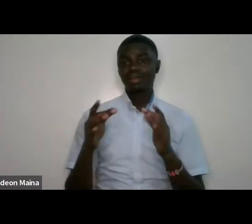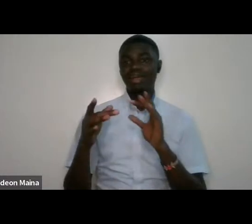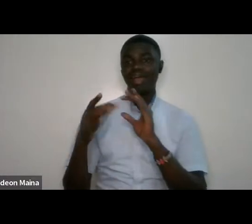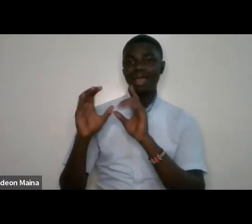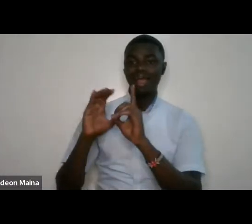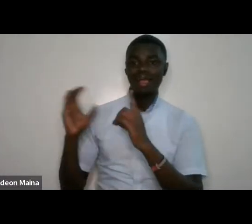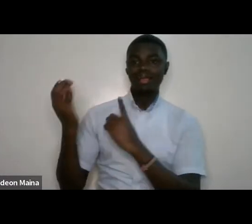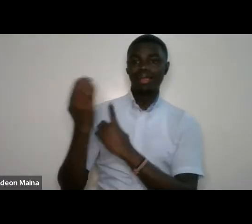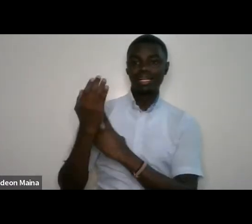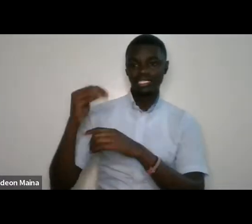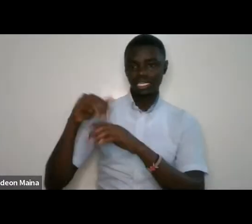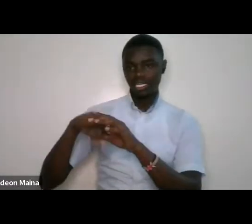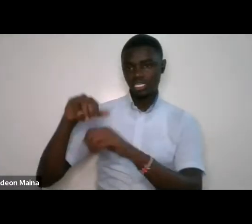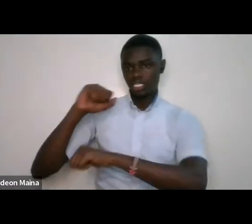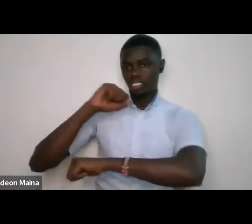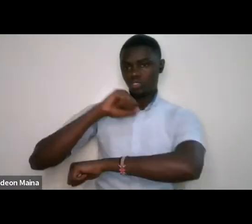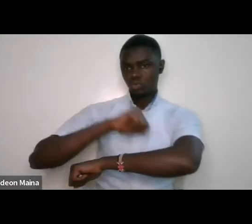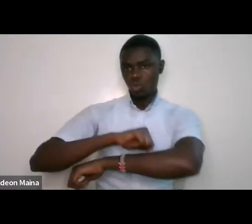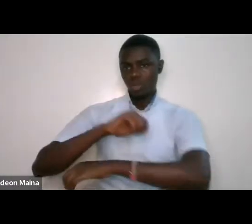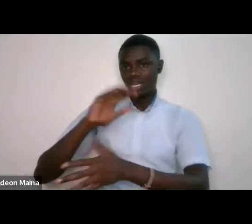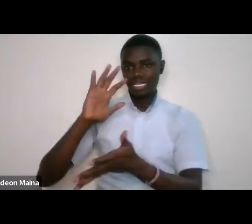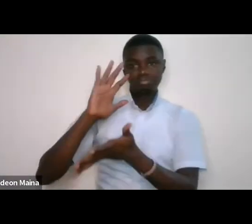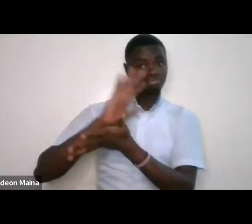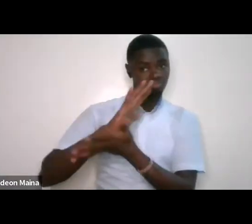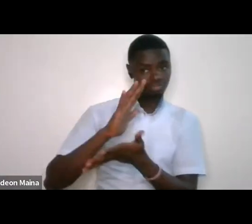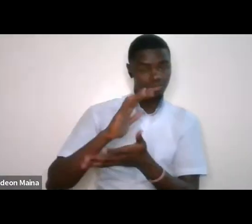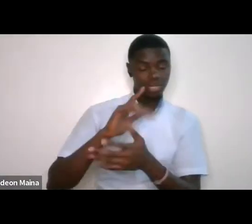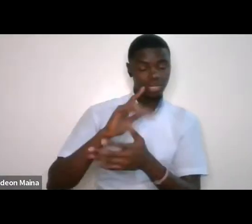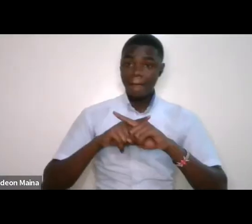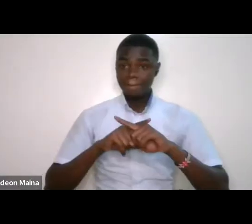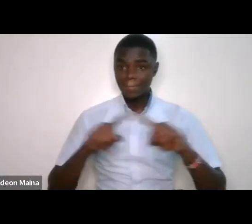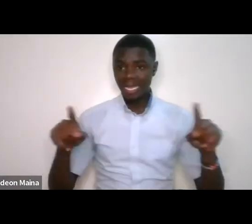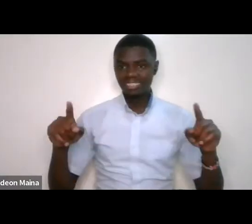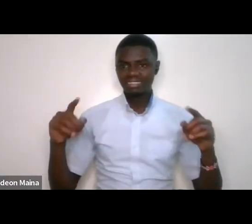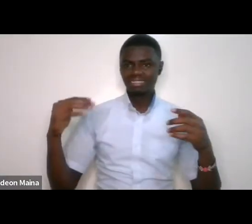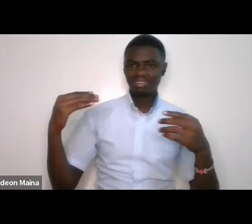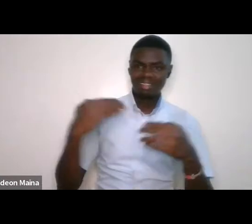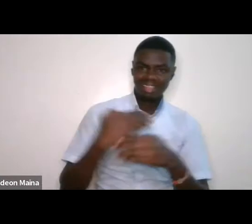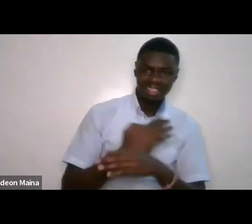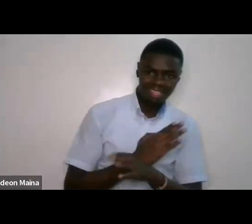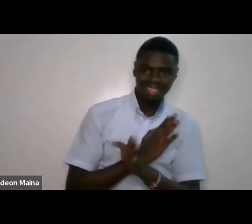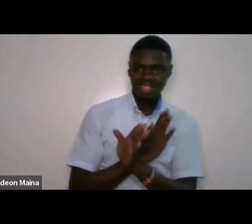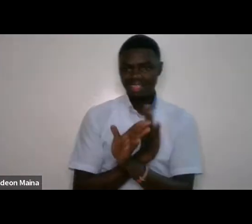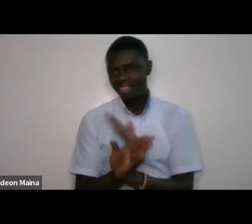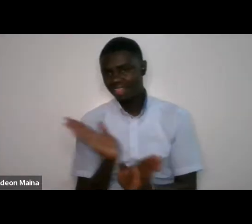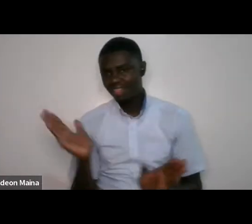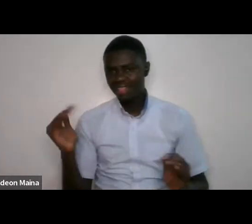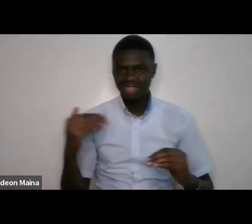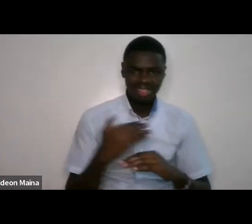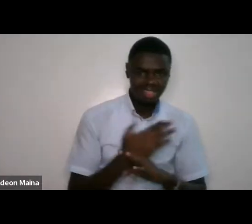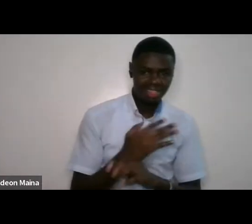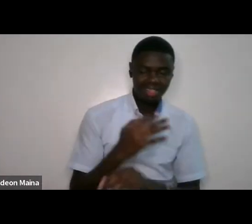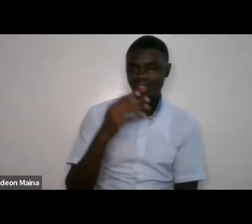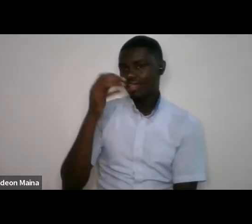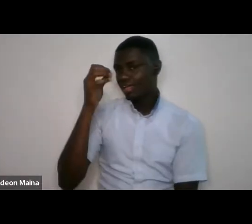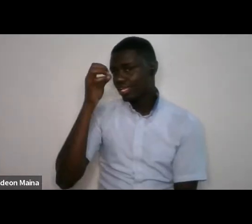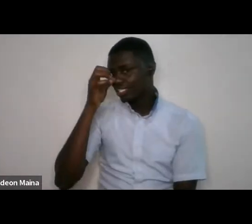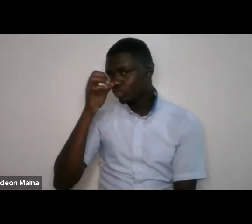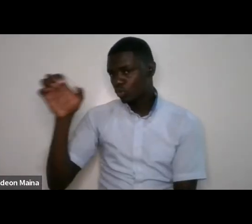but the tendency of these of bureaucracies is to ignore